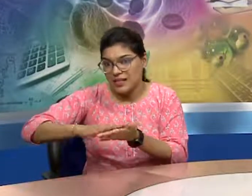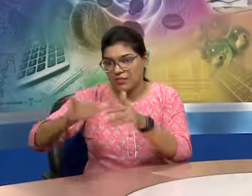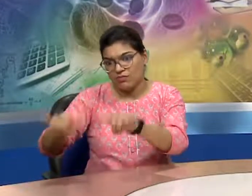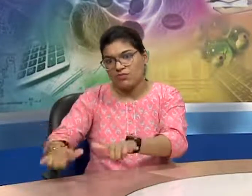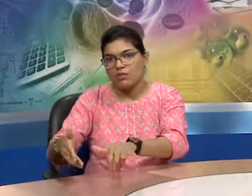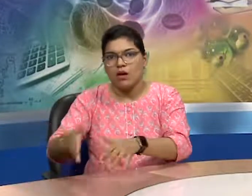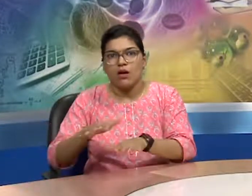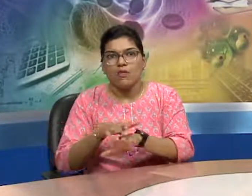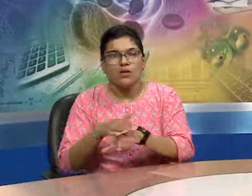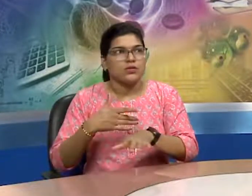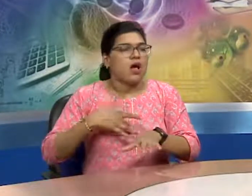of organisms,